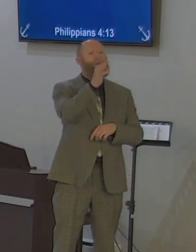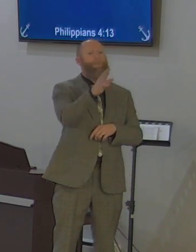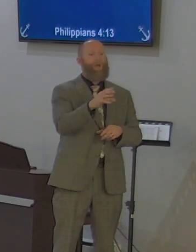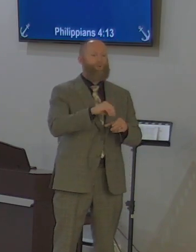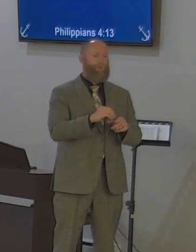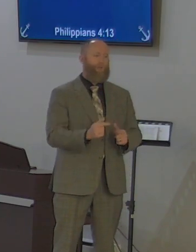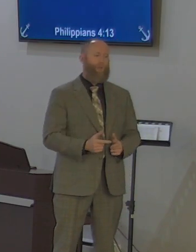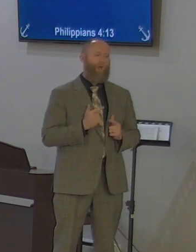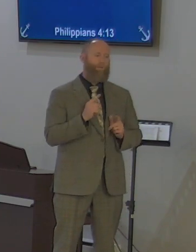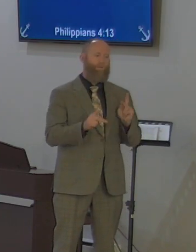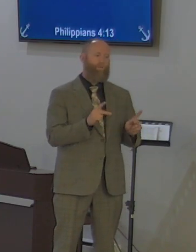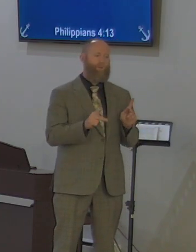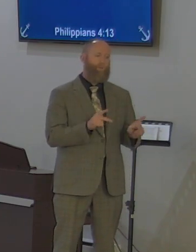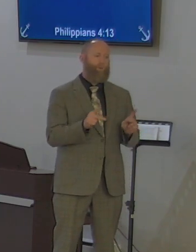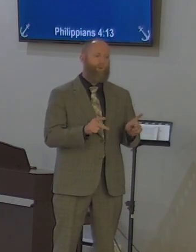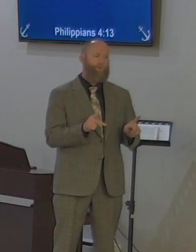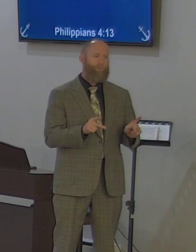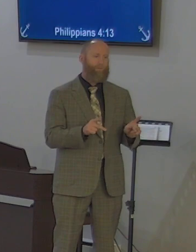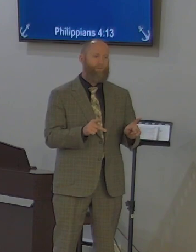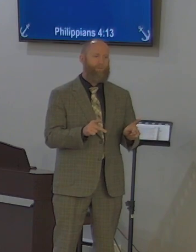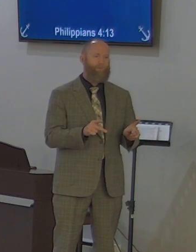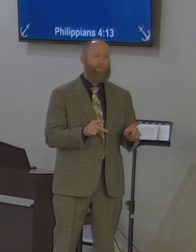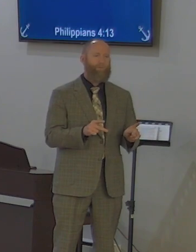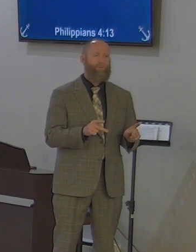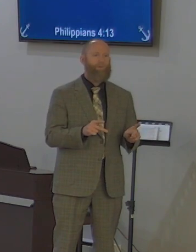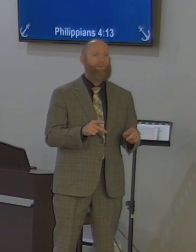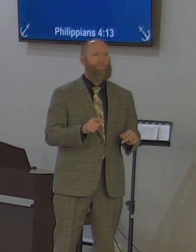And to have a spiritual leader, a pastor